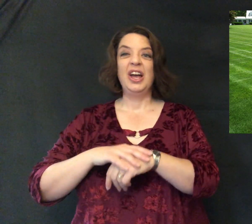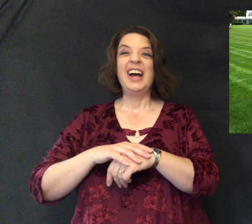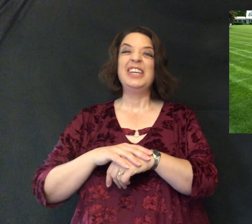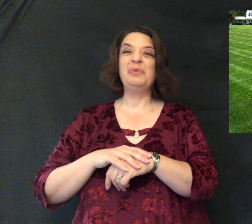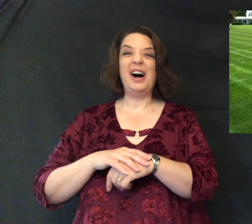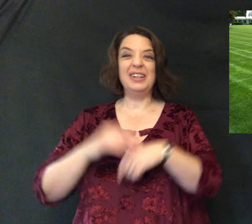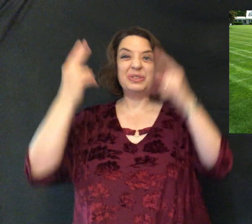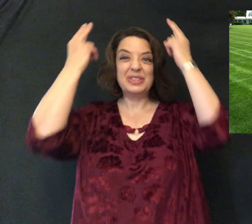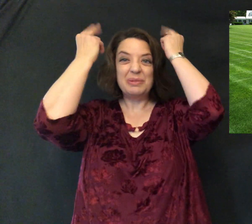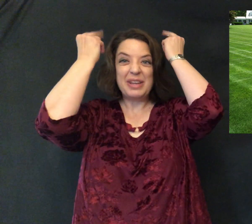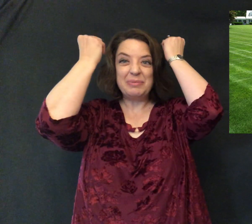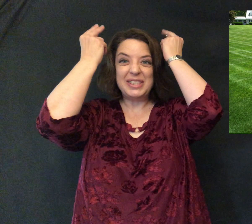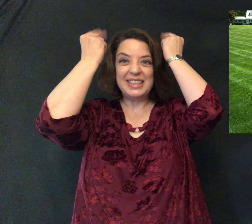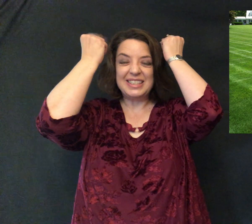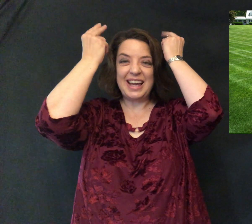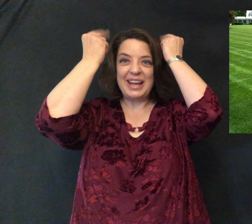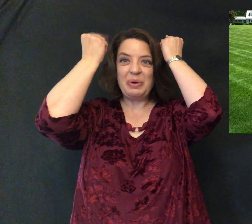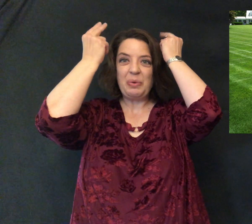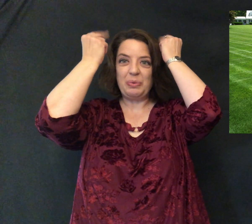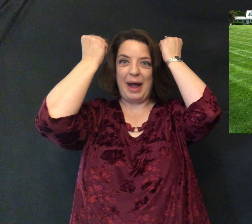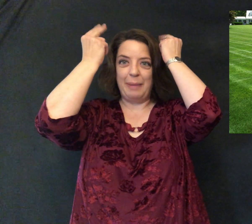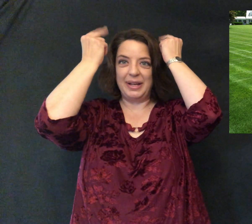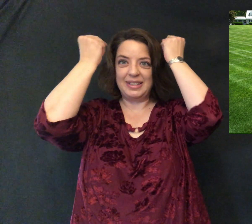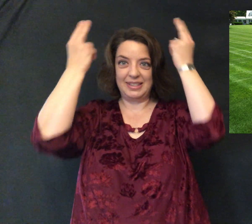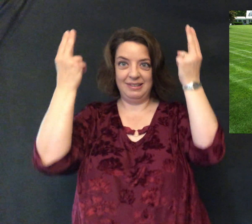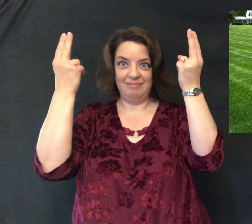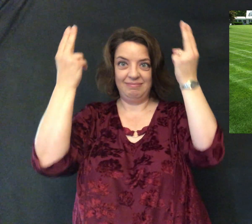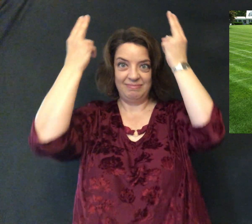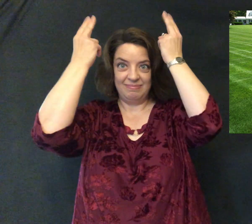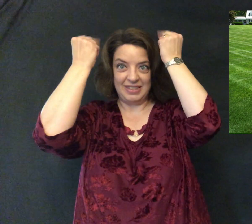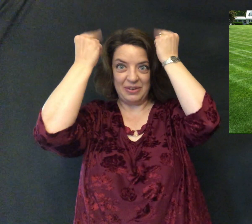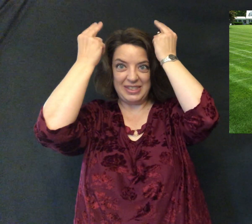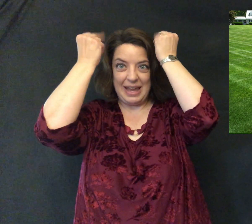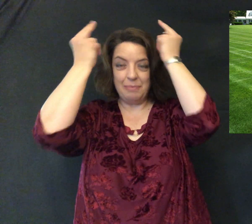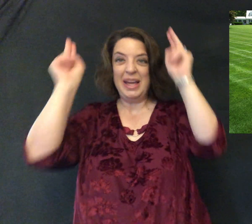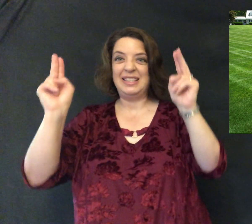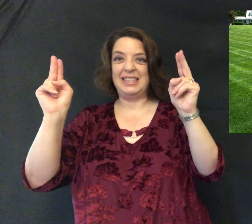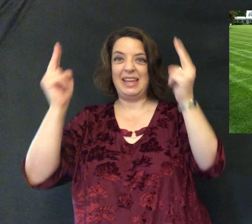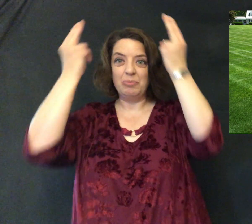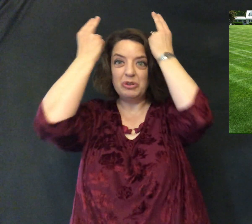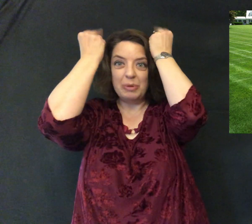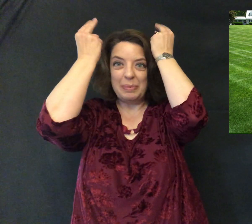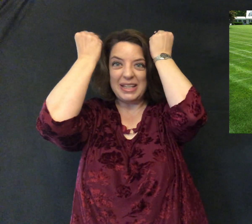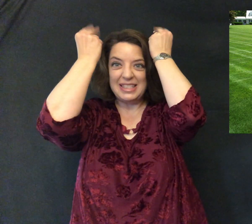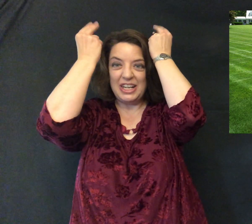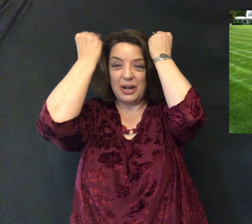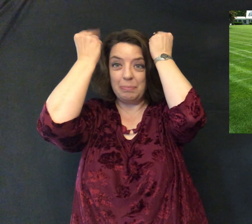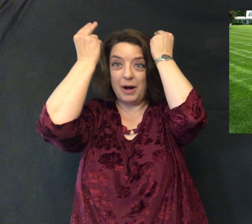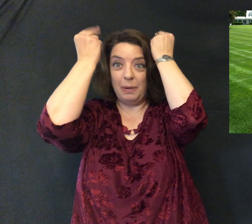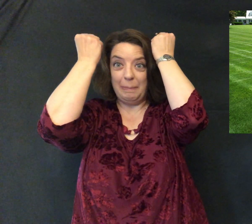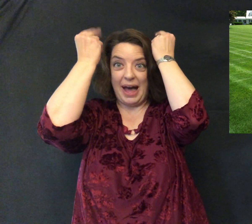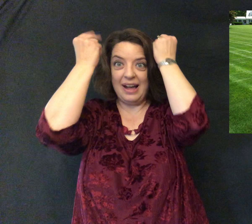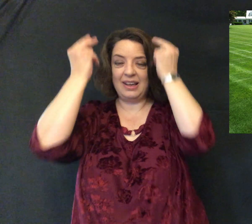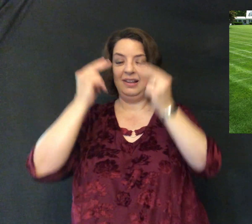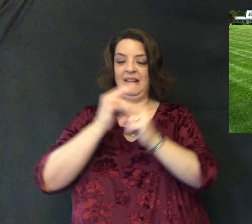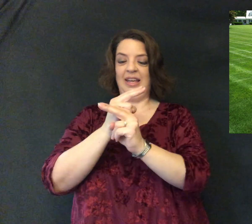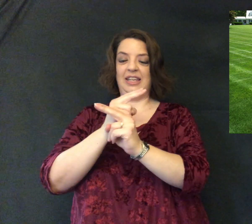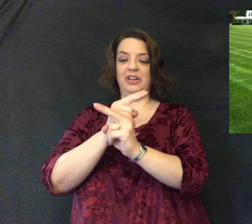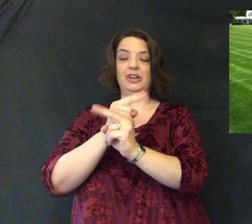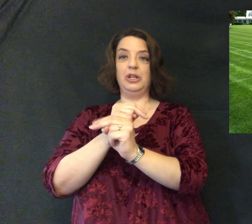You will also sometimes see the sign rabbit. So it's the same movement, but it's here and palm back. Here, your